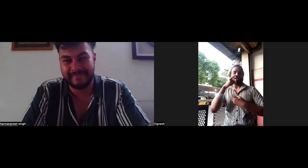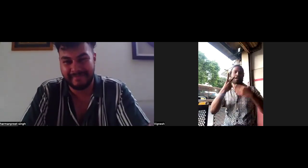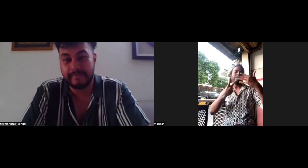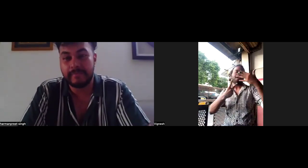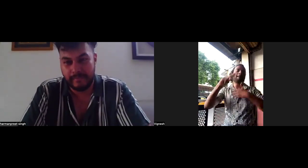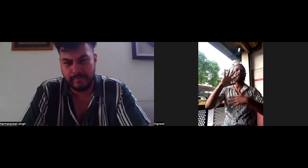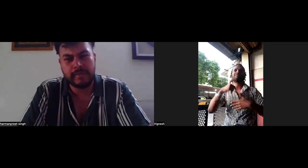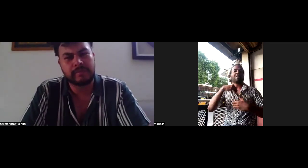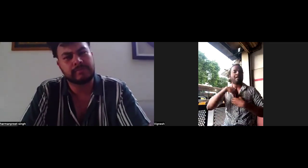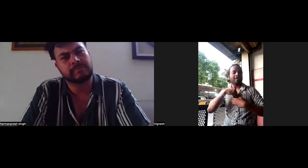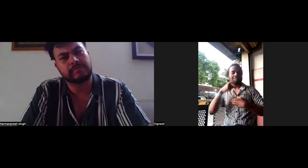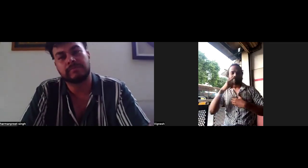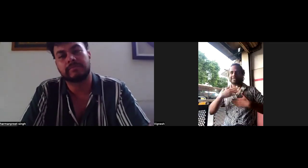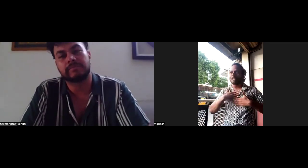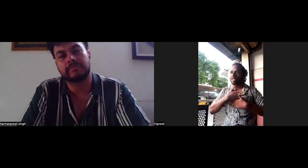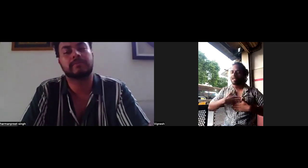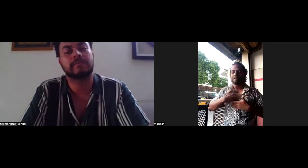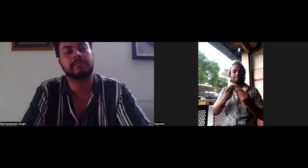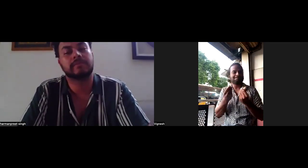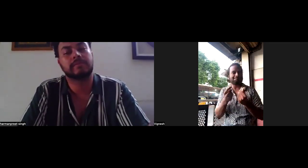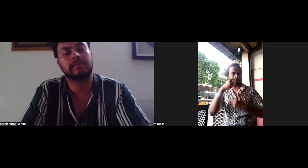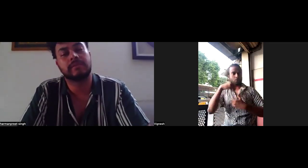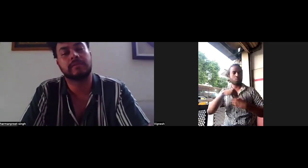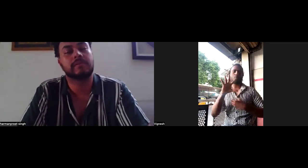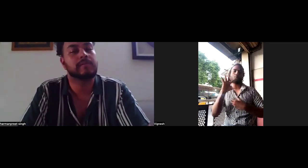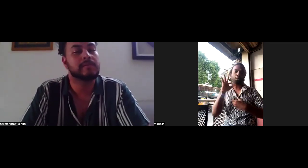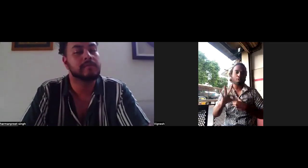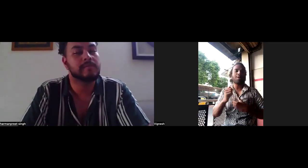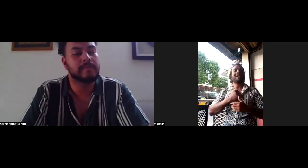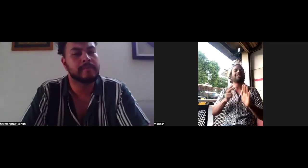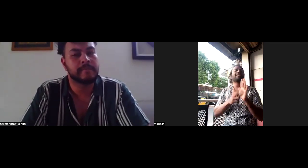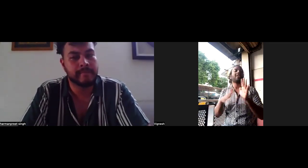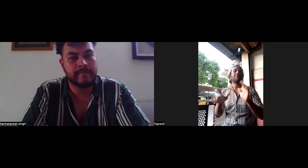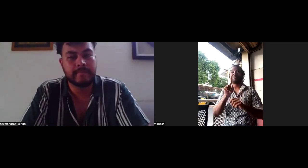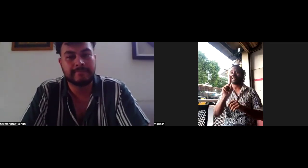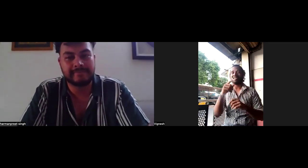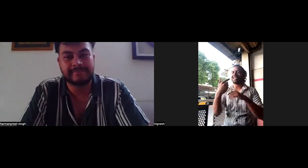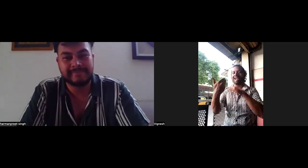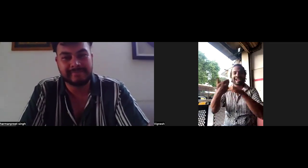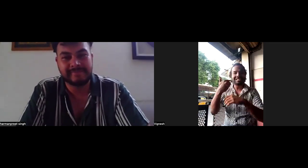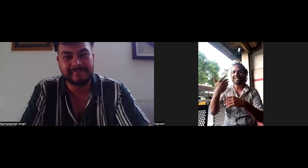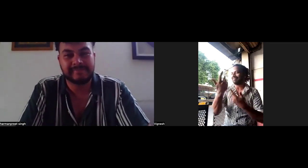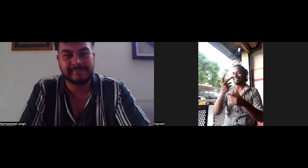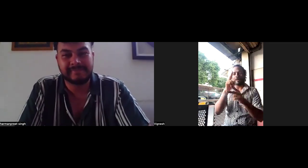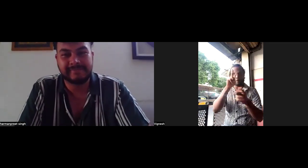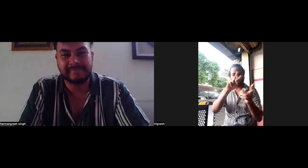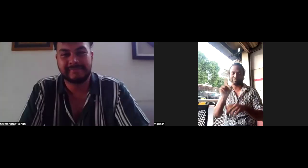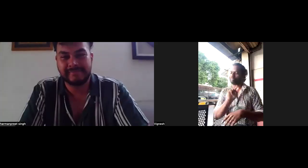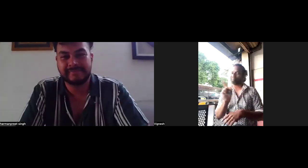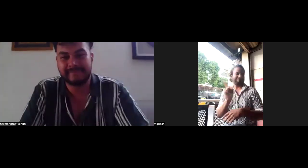my identity, when I figured, when I identified as queer, I always felt different